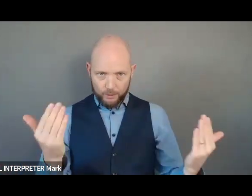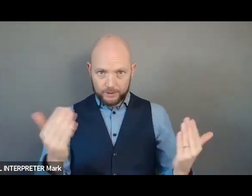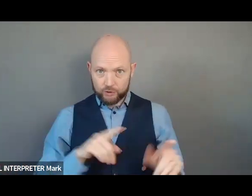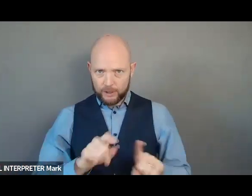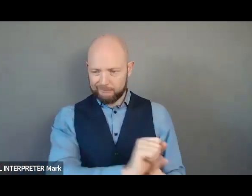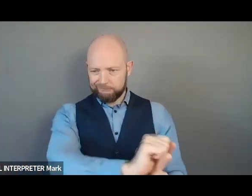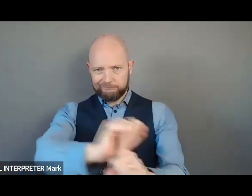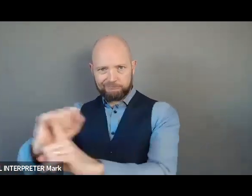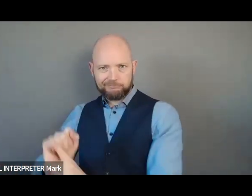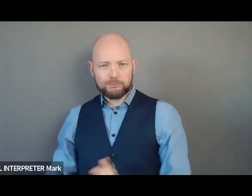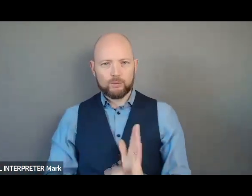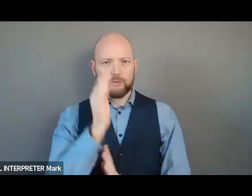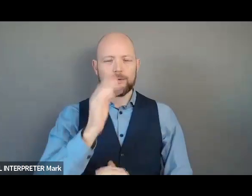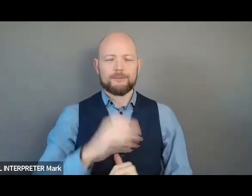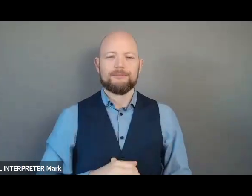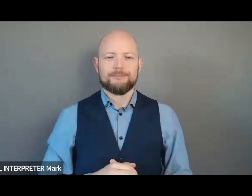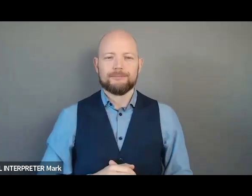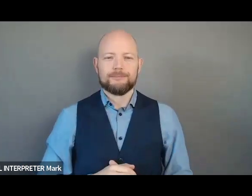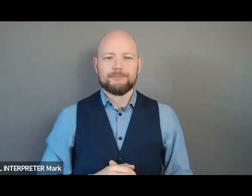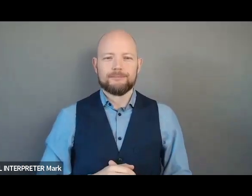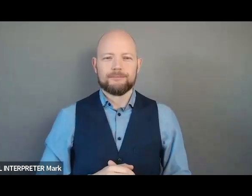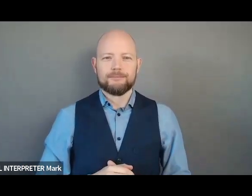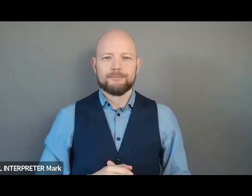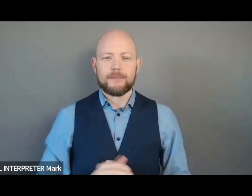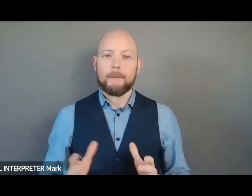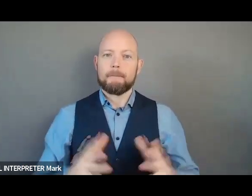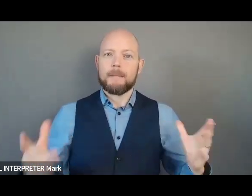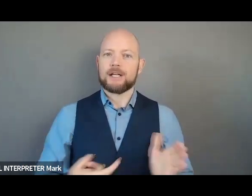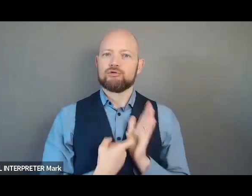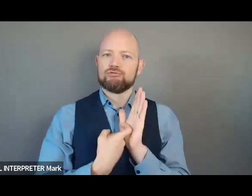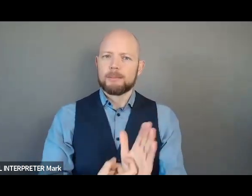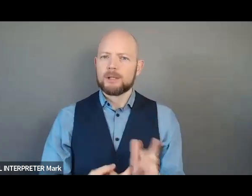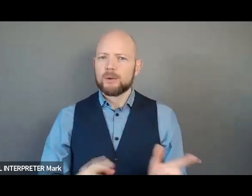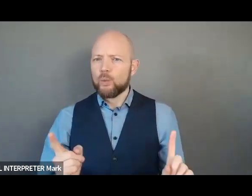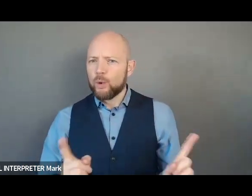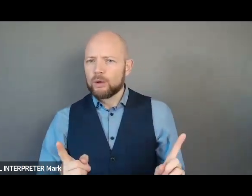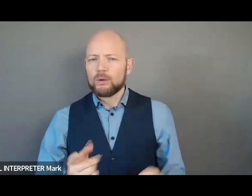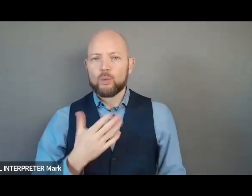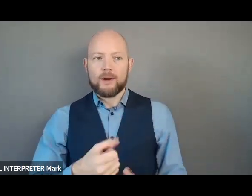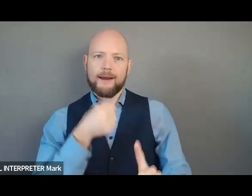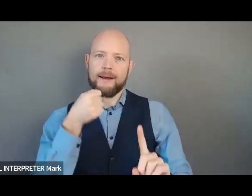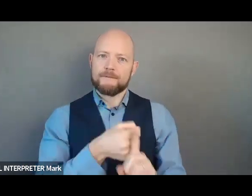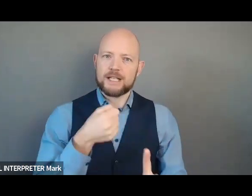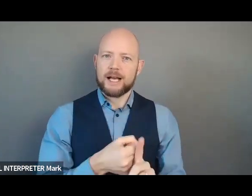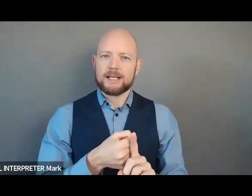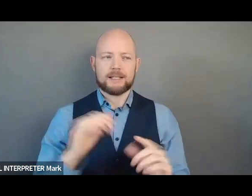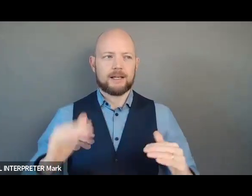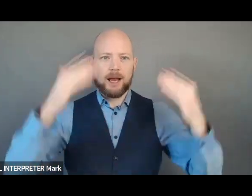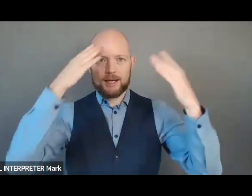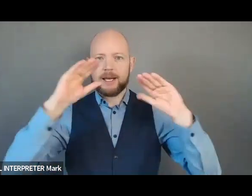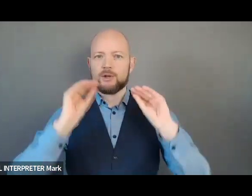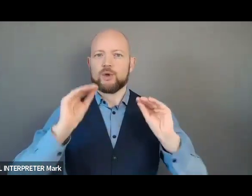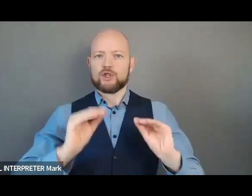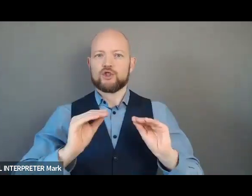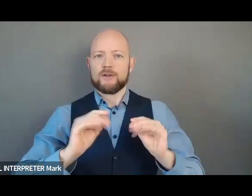of our main recommendations are to look at to emphasize stable contracts in higher education,